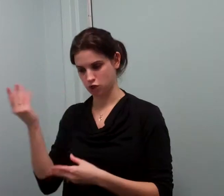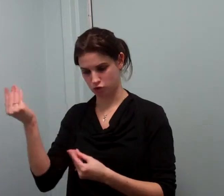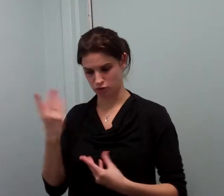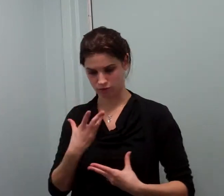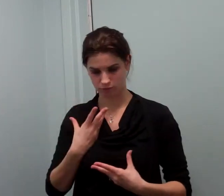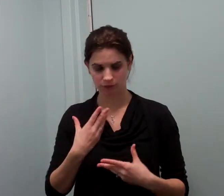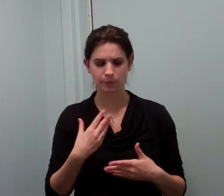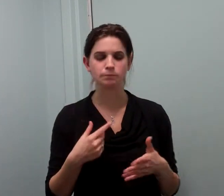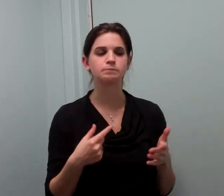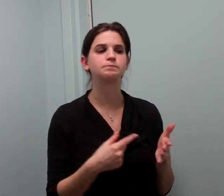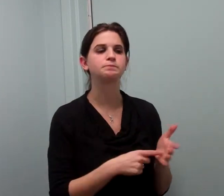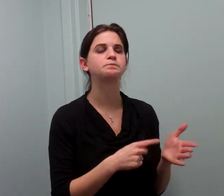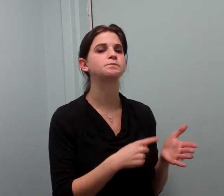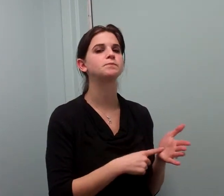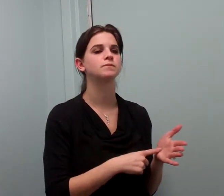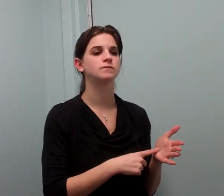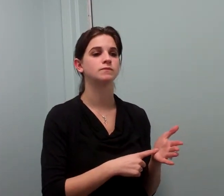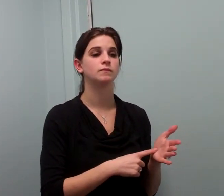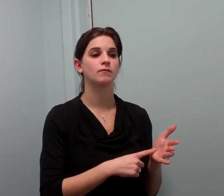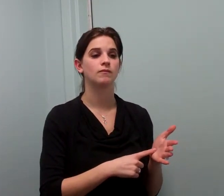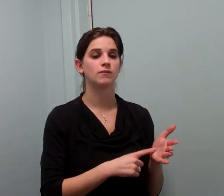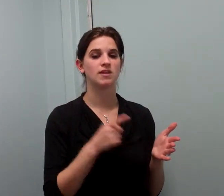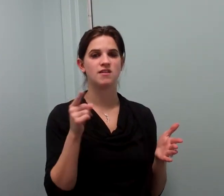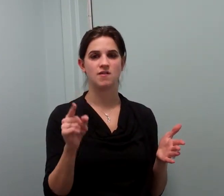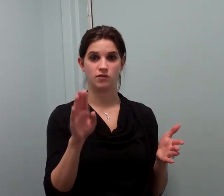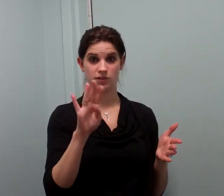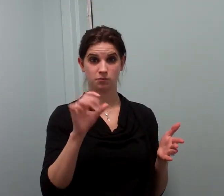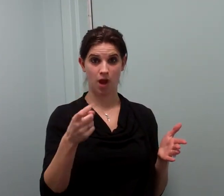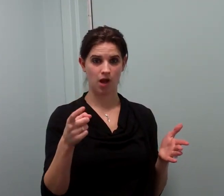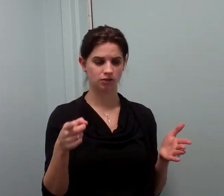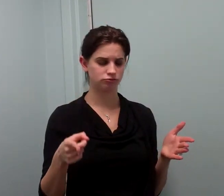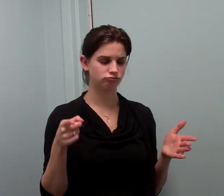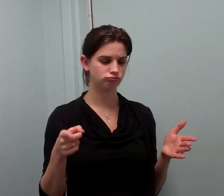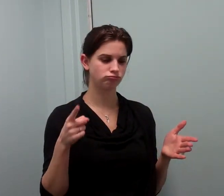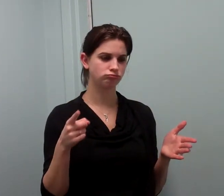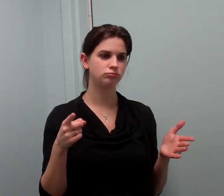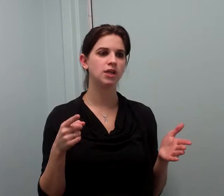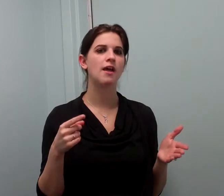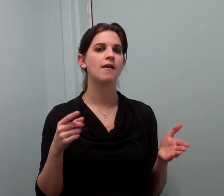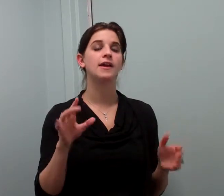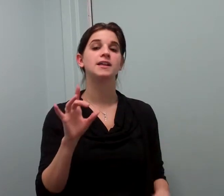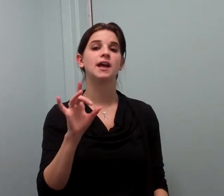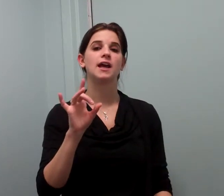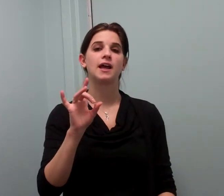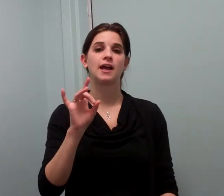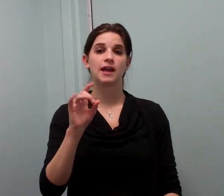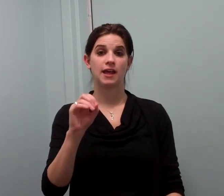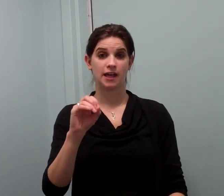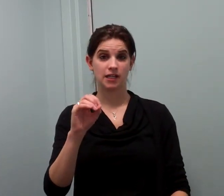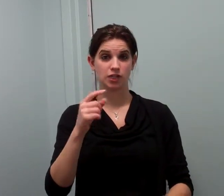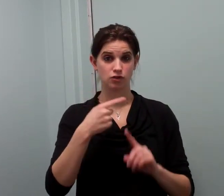it says that if I have this box of air at 80 degrees, it will hold